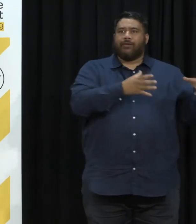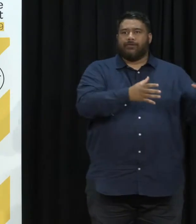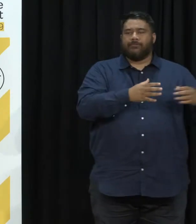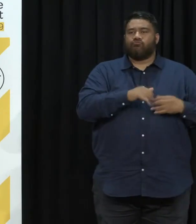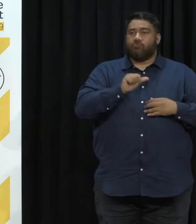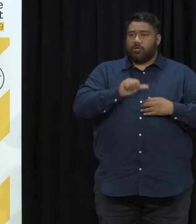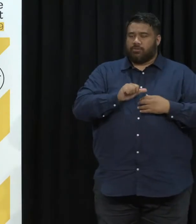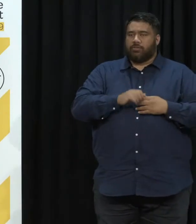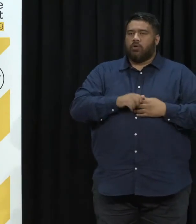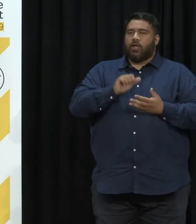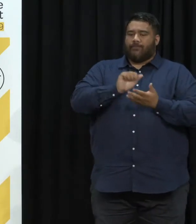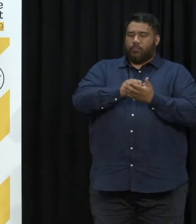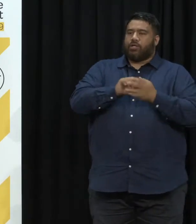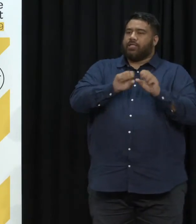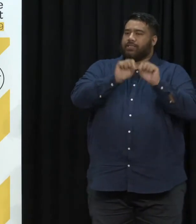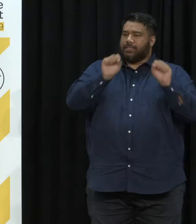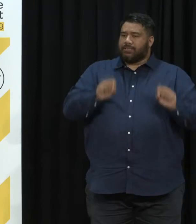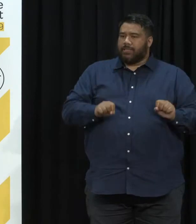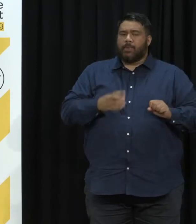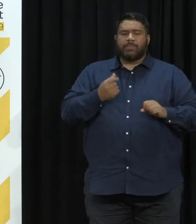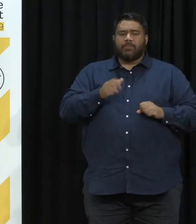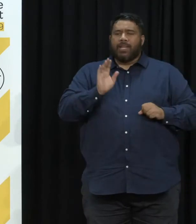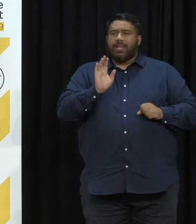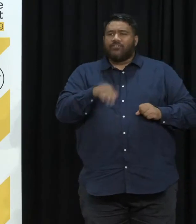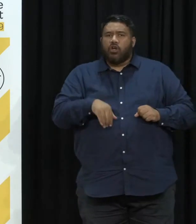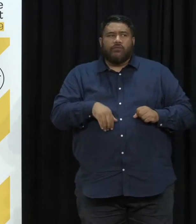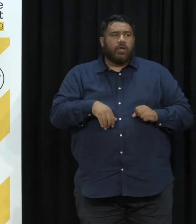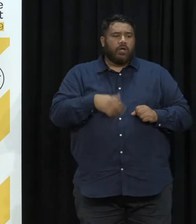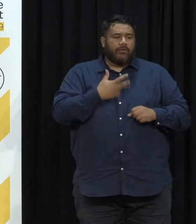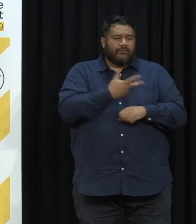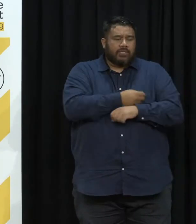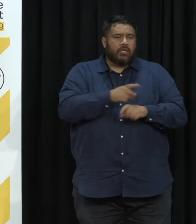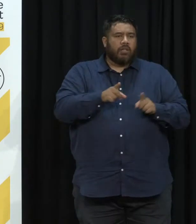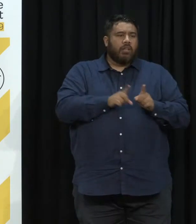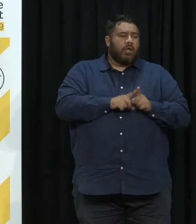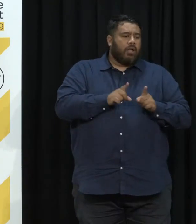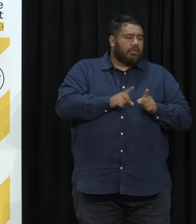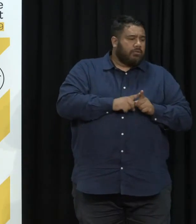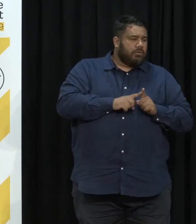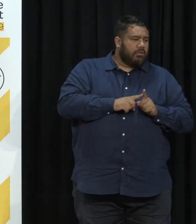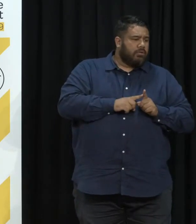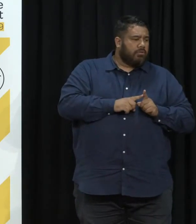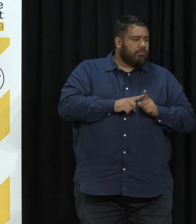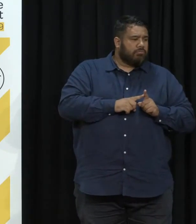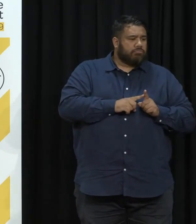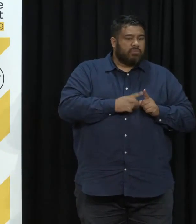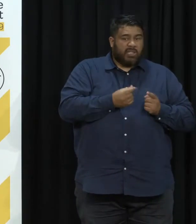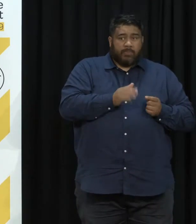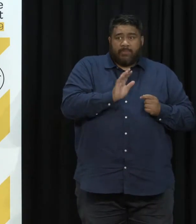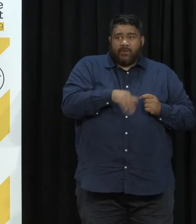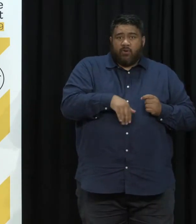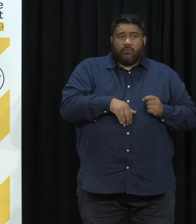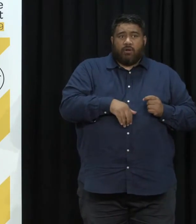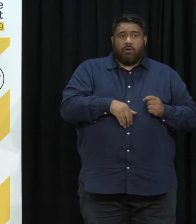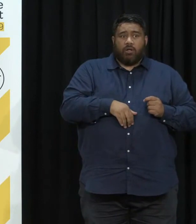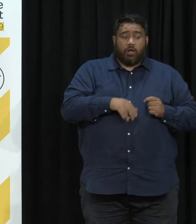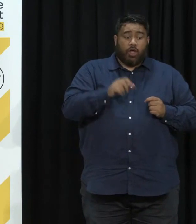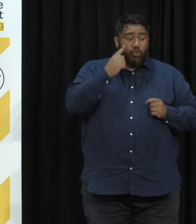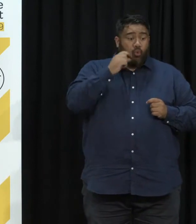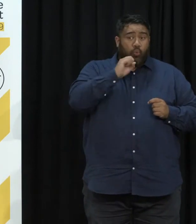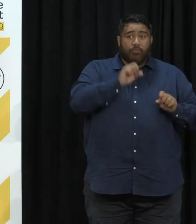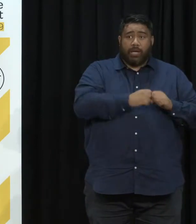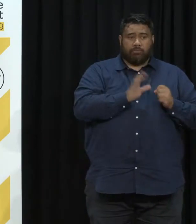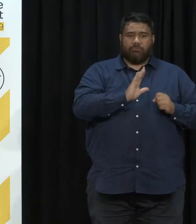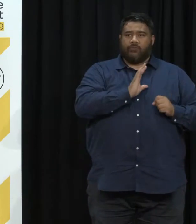we may have overflow from lack of wastage, getting those extra doses out. We may have, for some reason, individuals that haven't made